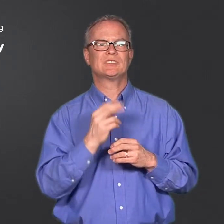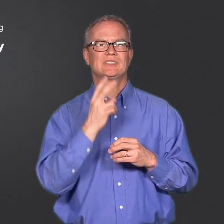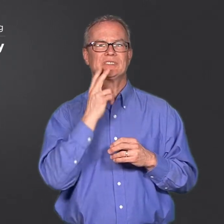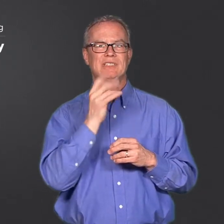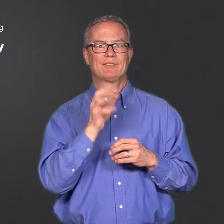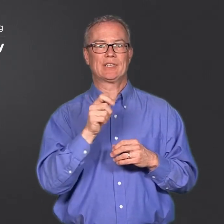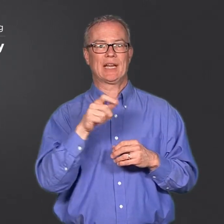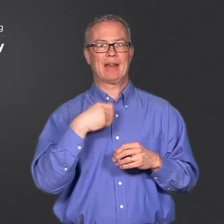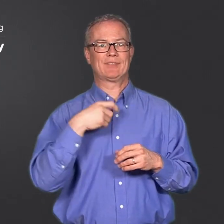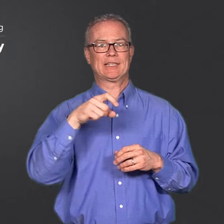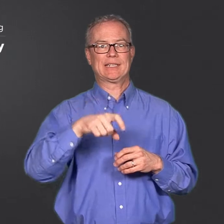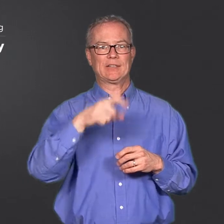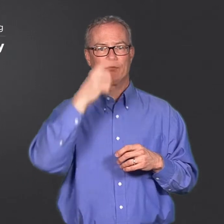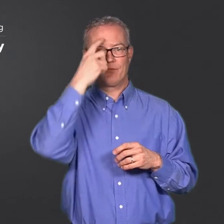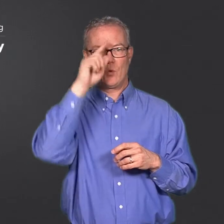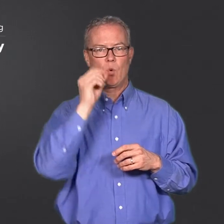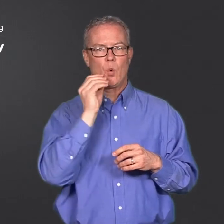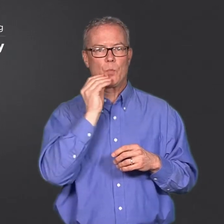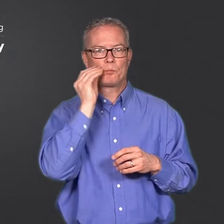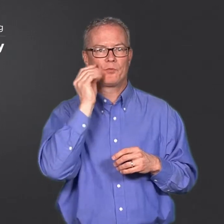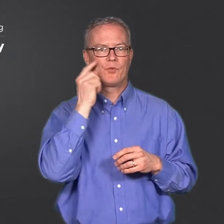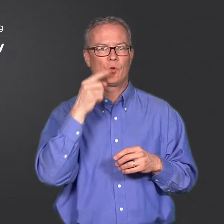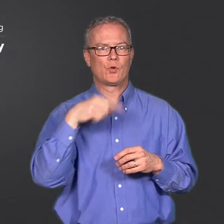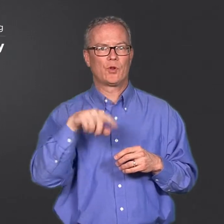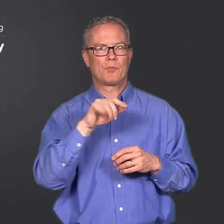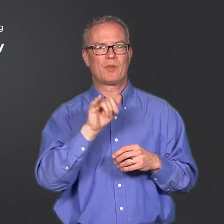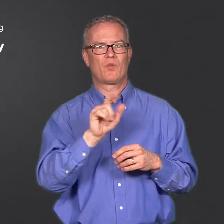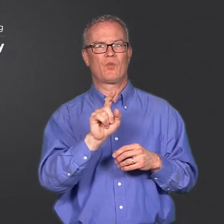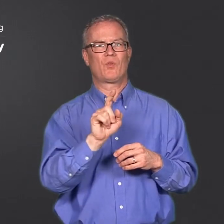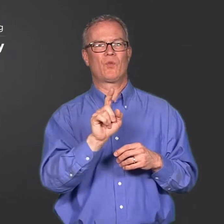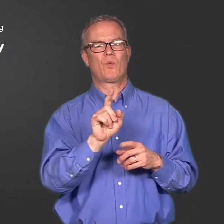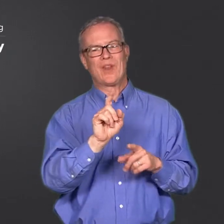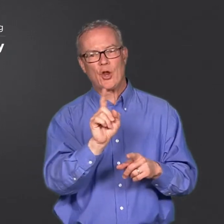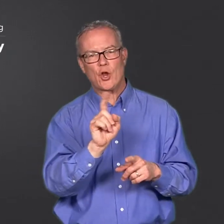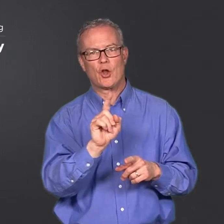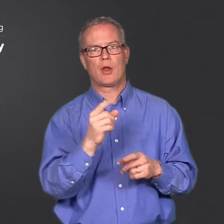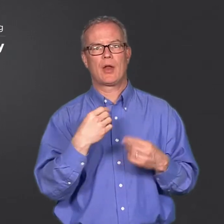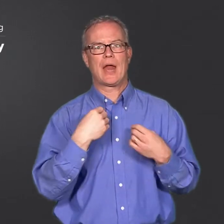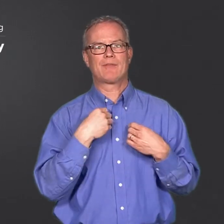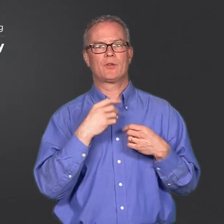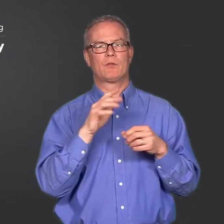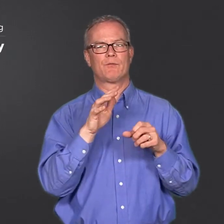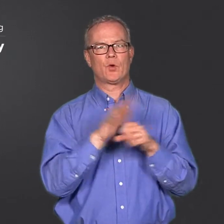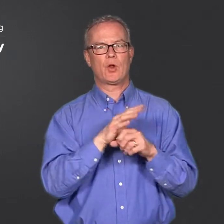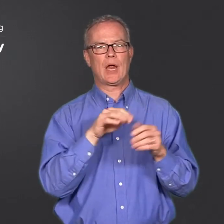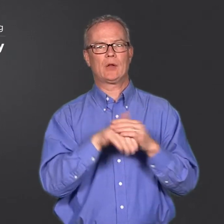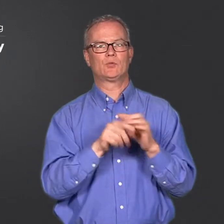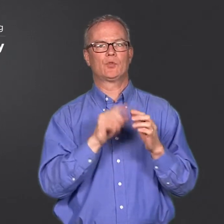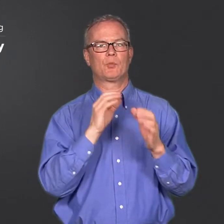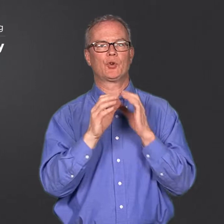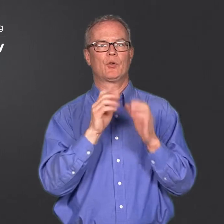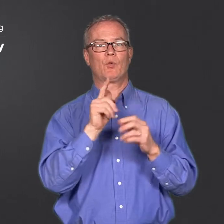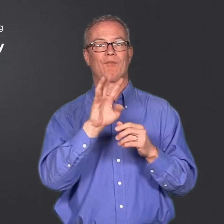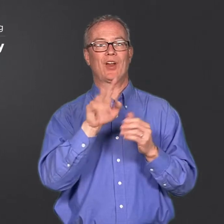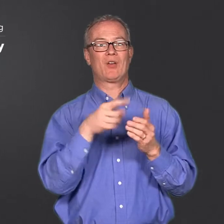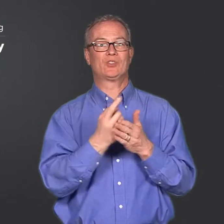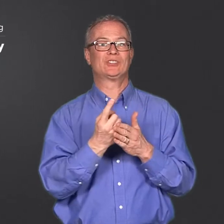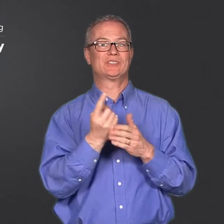residences. Also to determine whether or not there is a need for a group home where they can have full access to